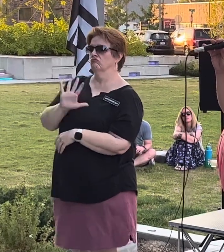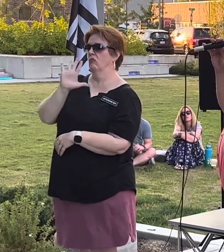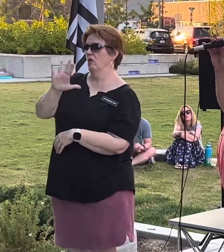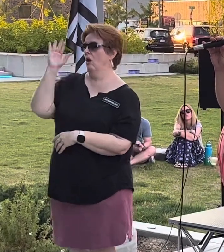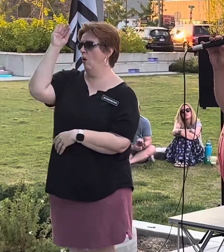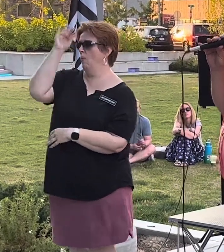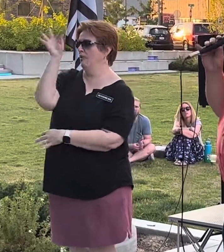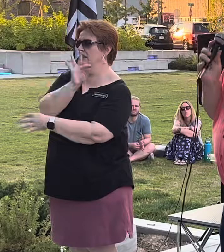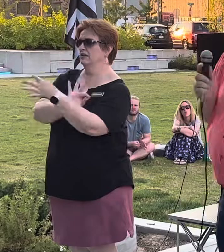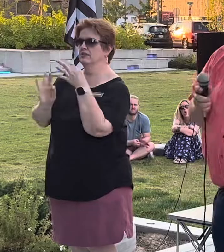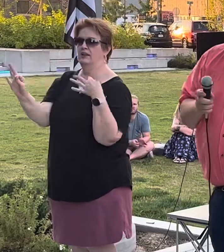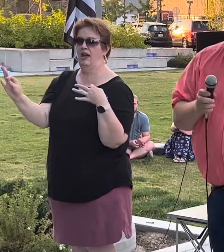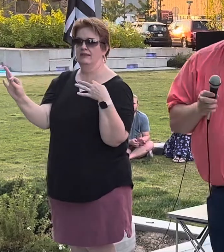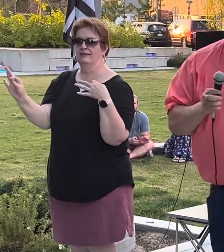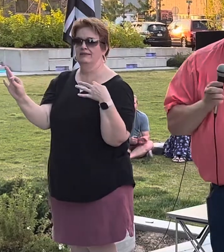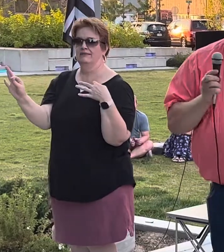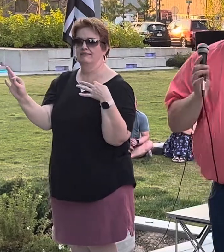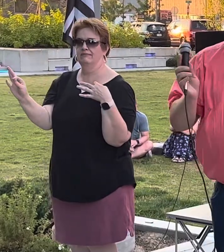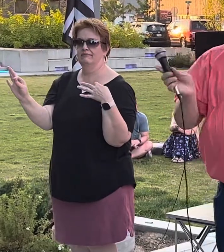place.